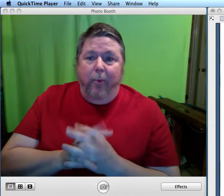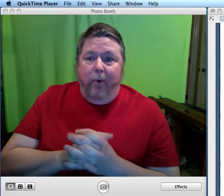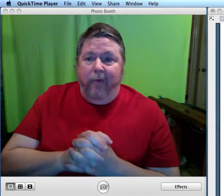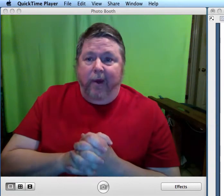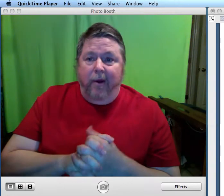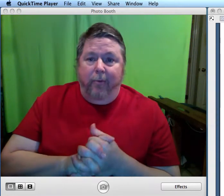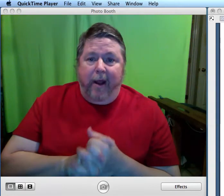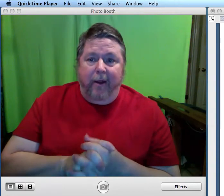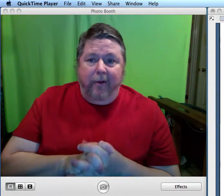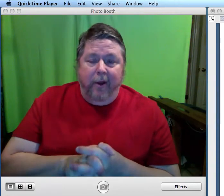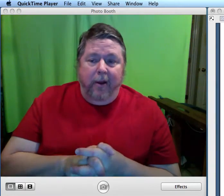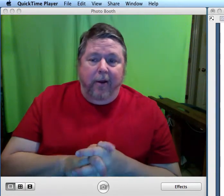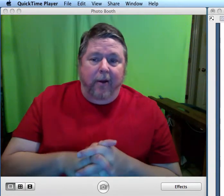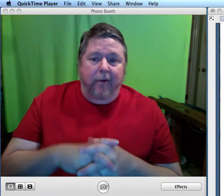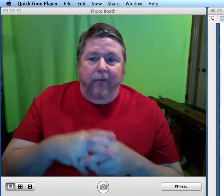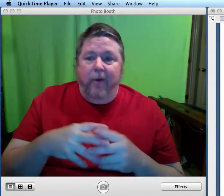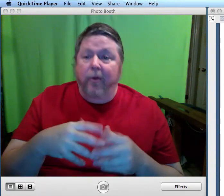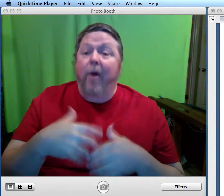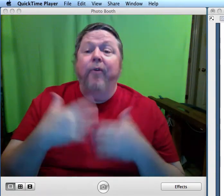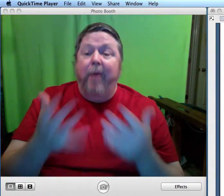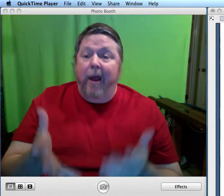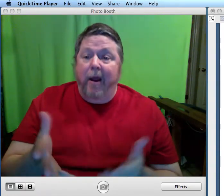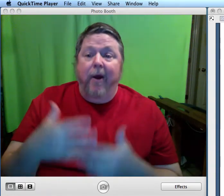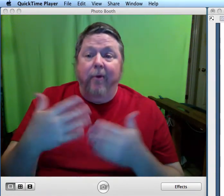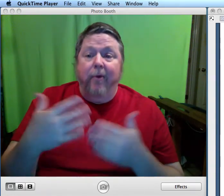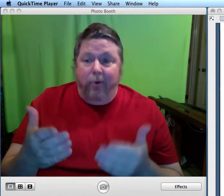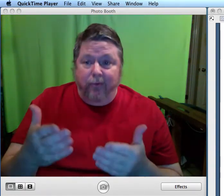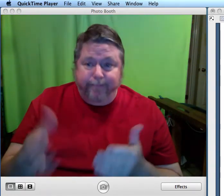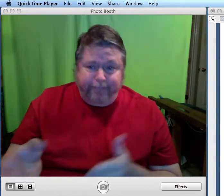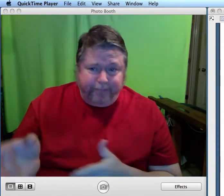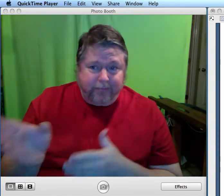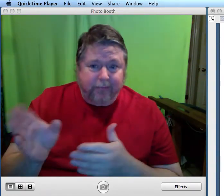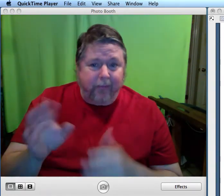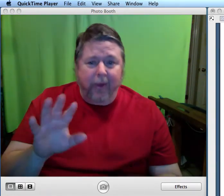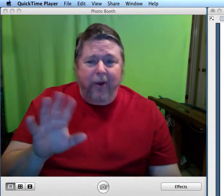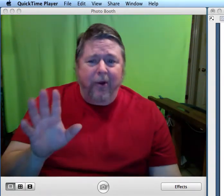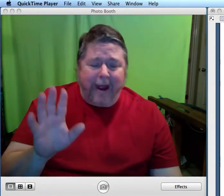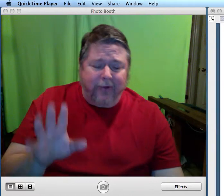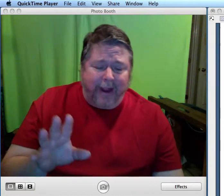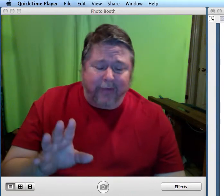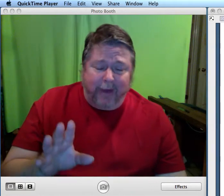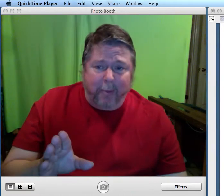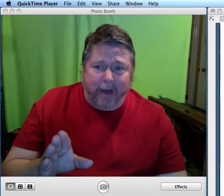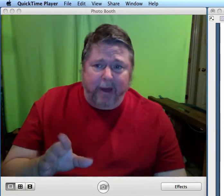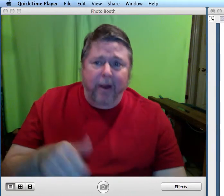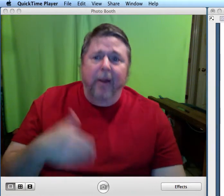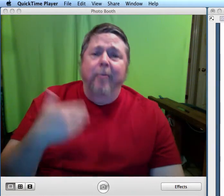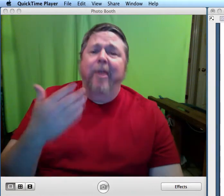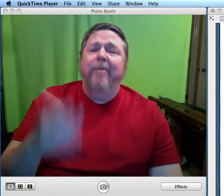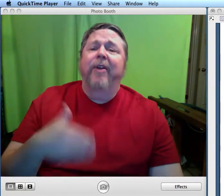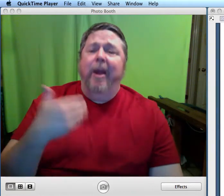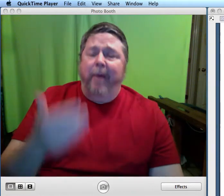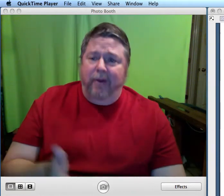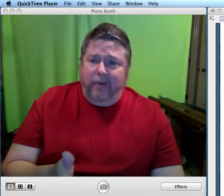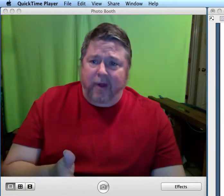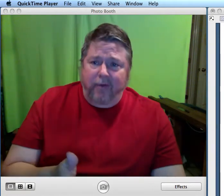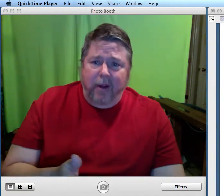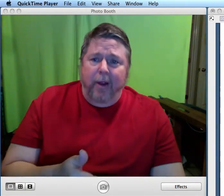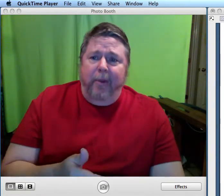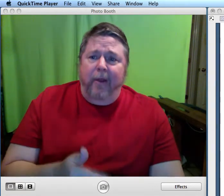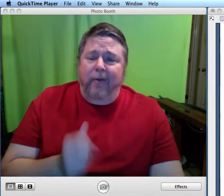more of a detailed path of your plan of how to improve. You don't actually have to implement it, but you have to think about this